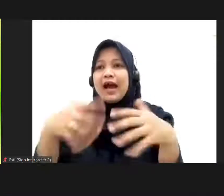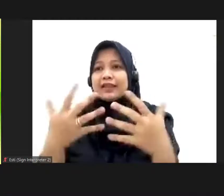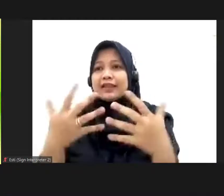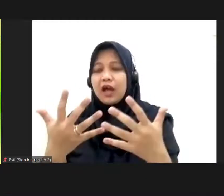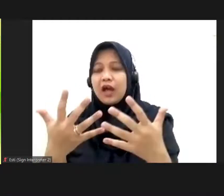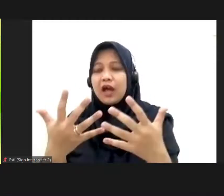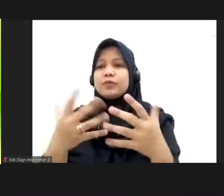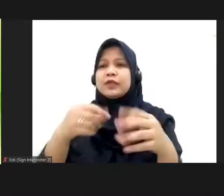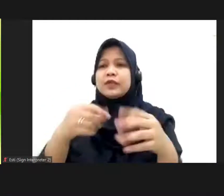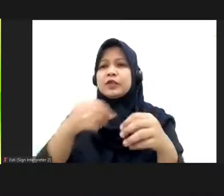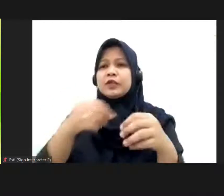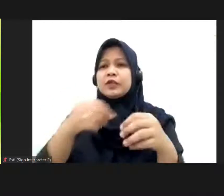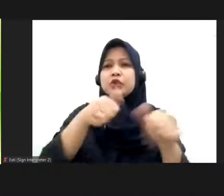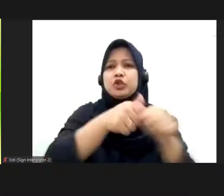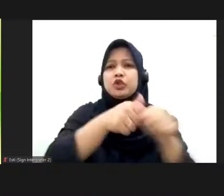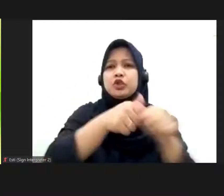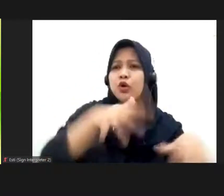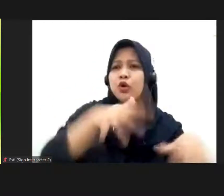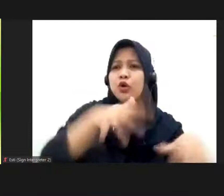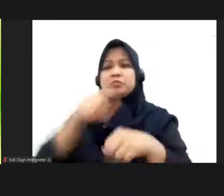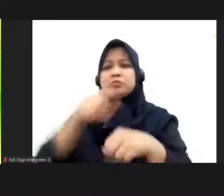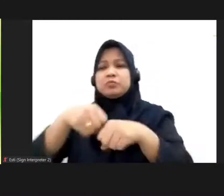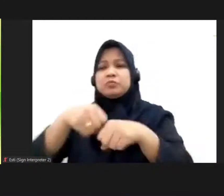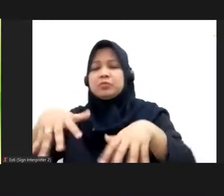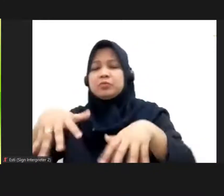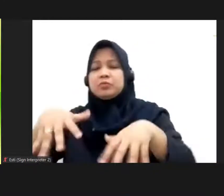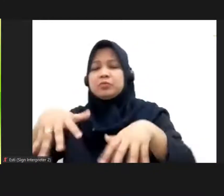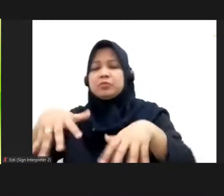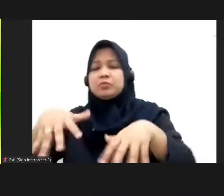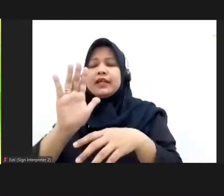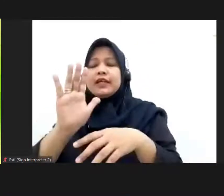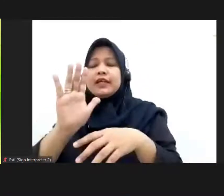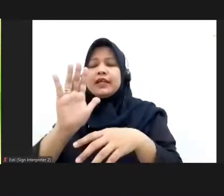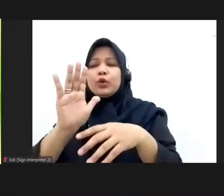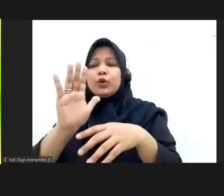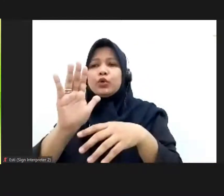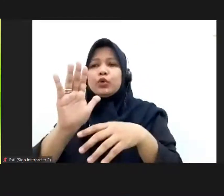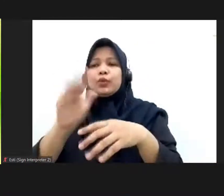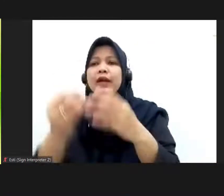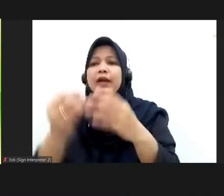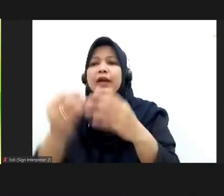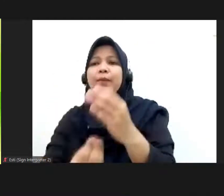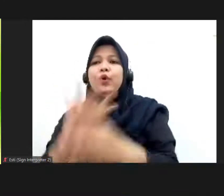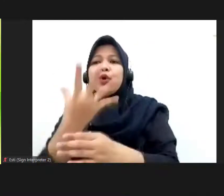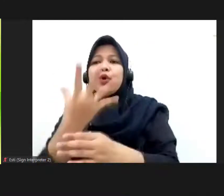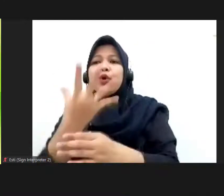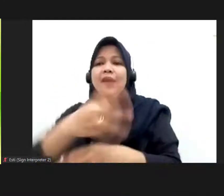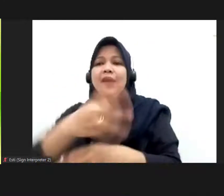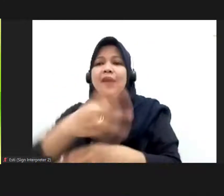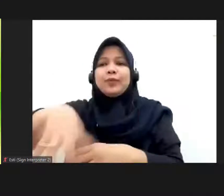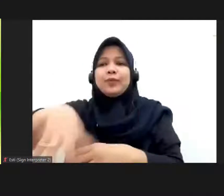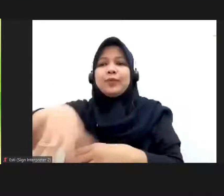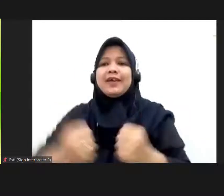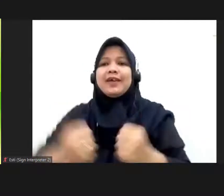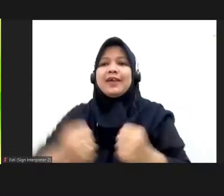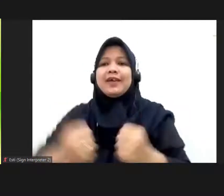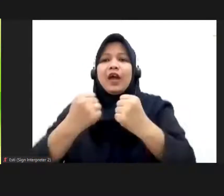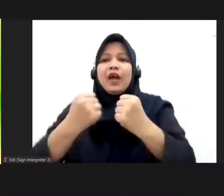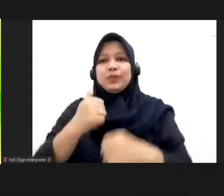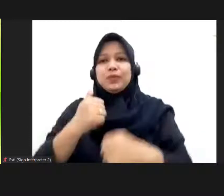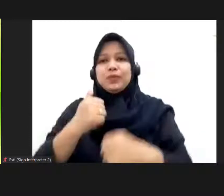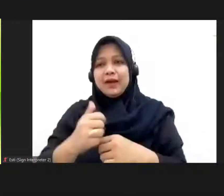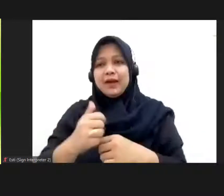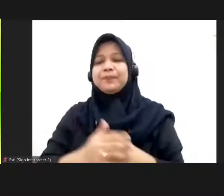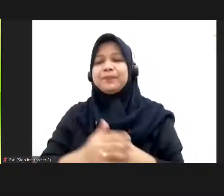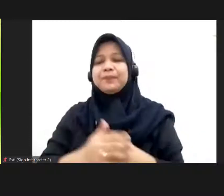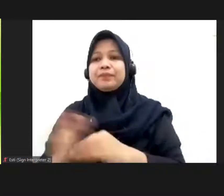as effort in the developing resilience and a part of the localization. We may not be with